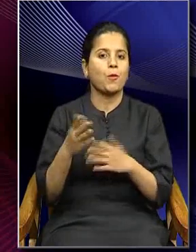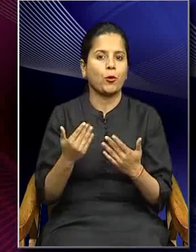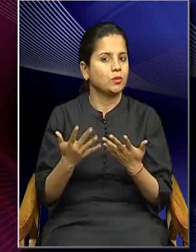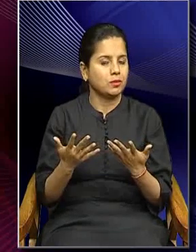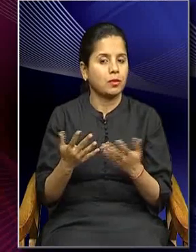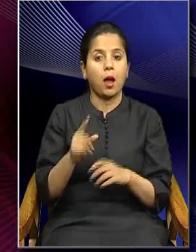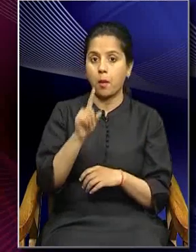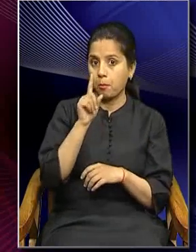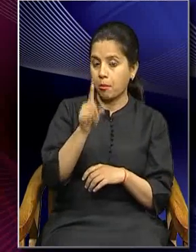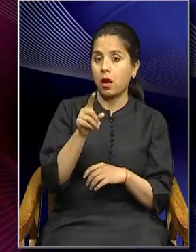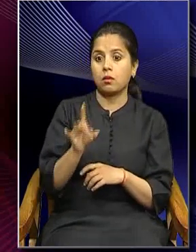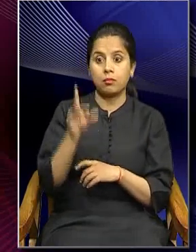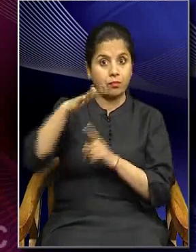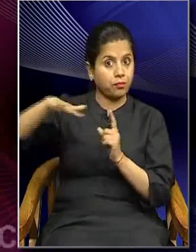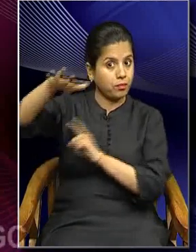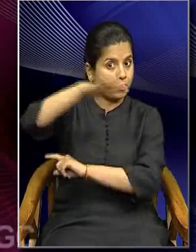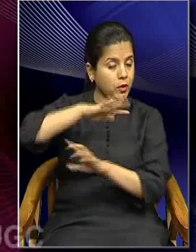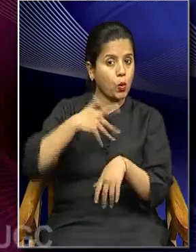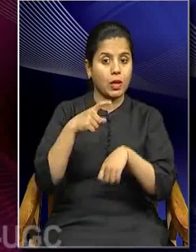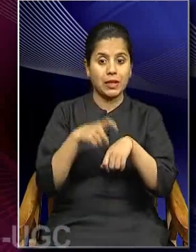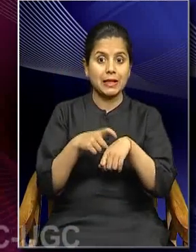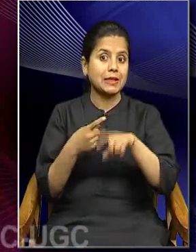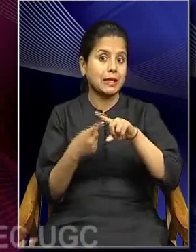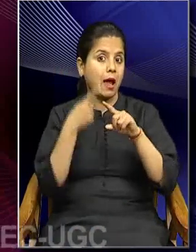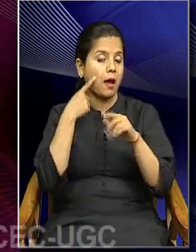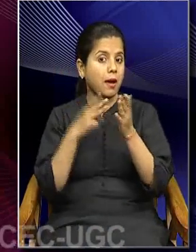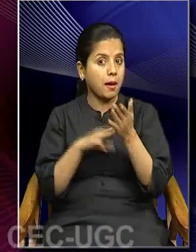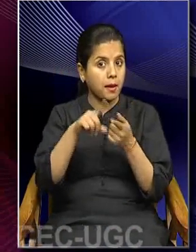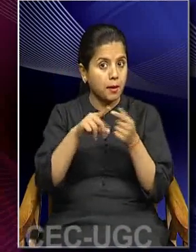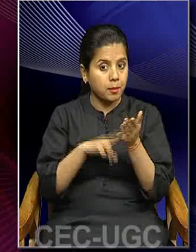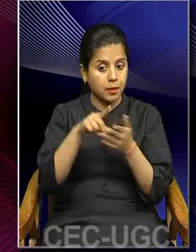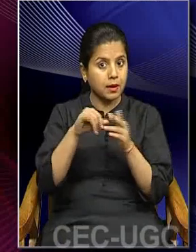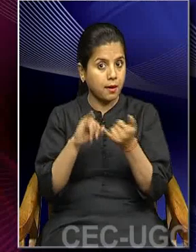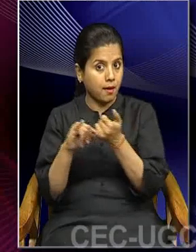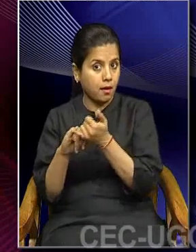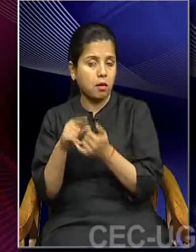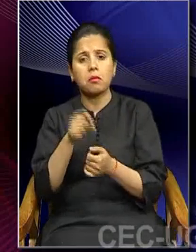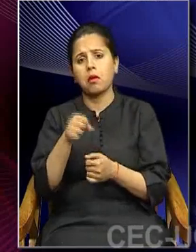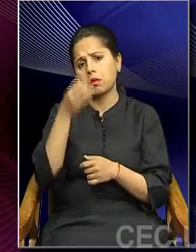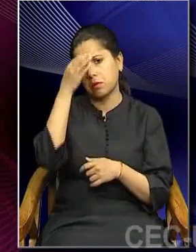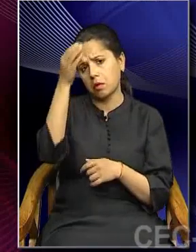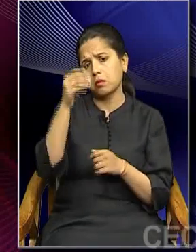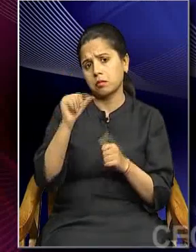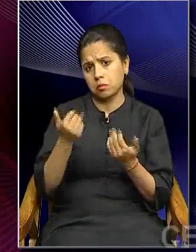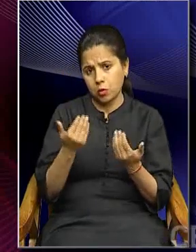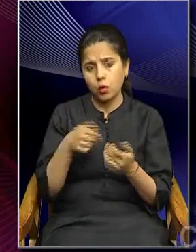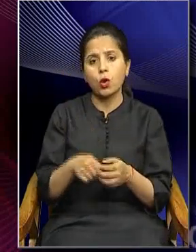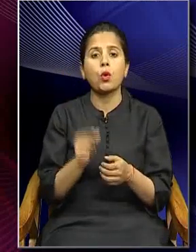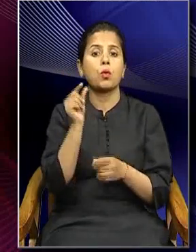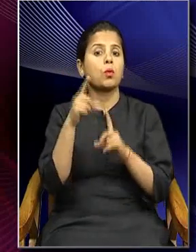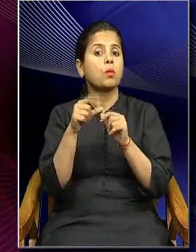However, spaceness or timeness could be considered as conceptual forms or